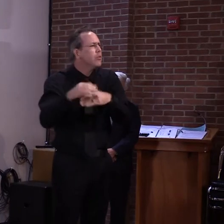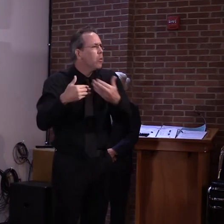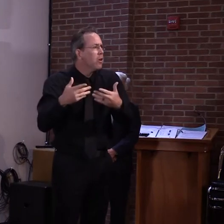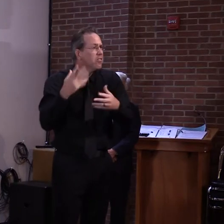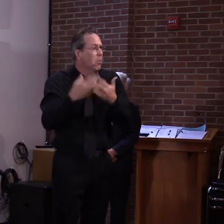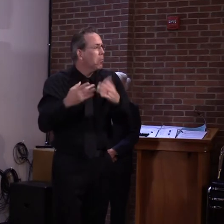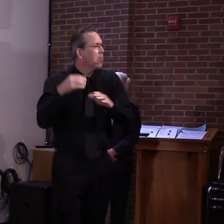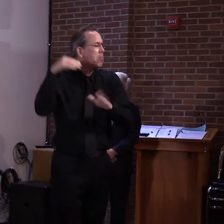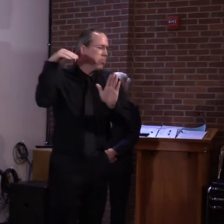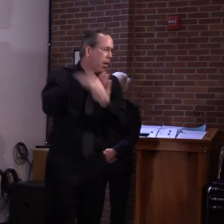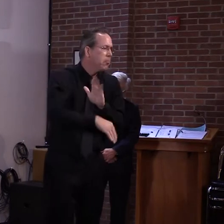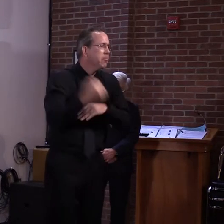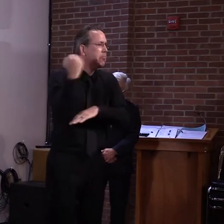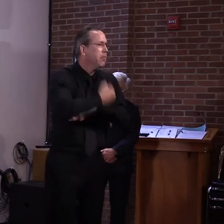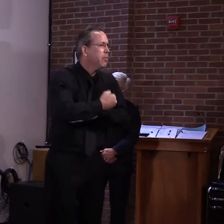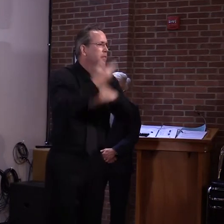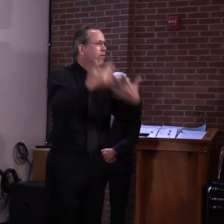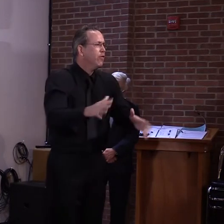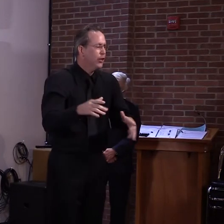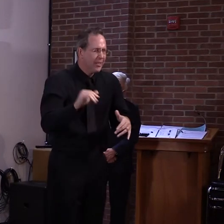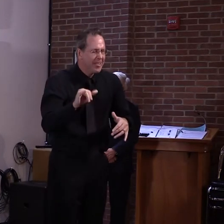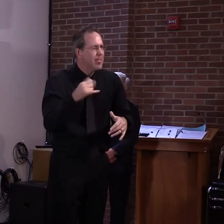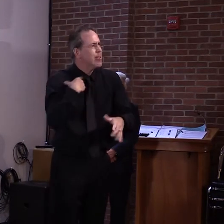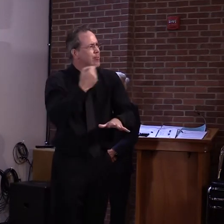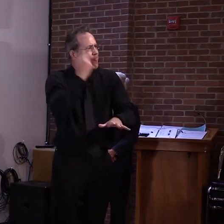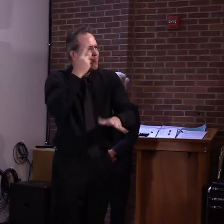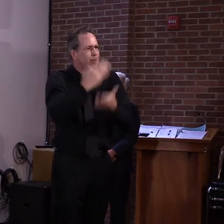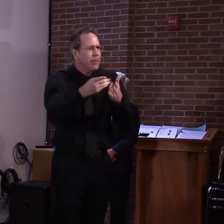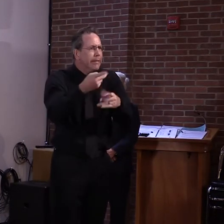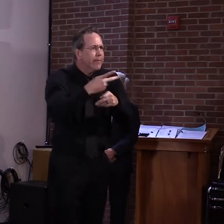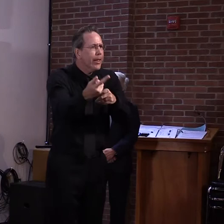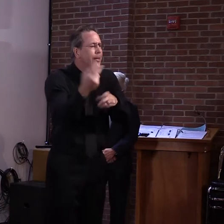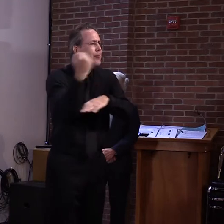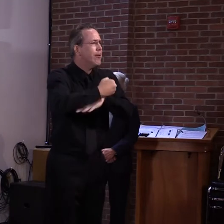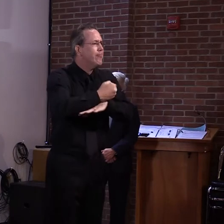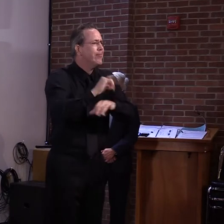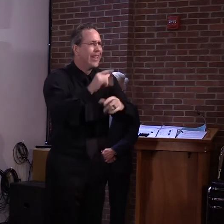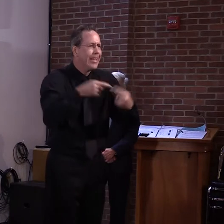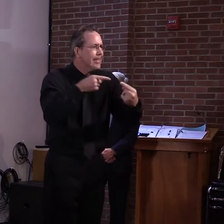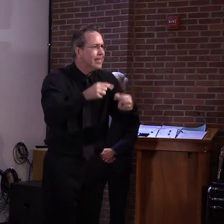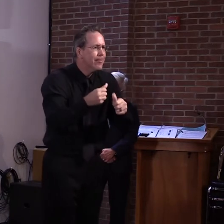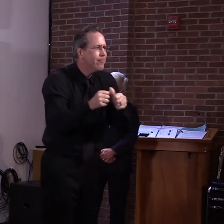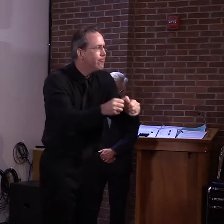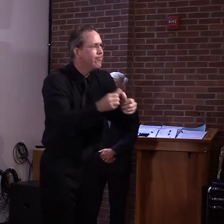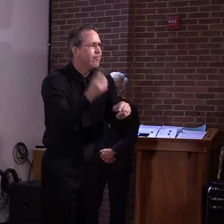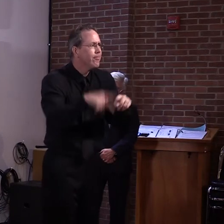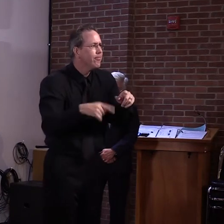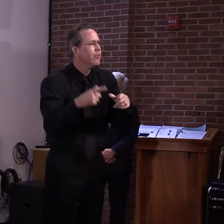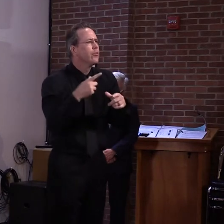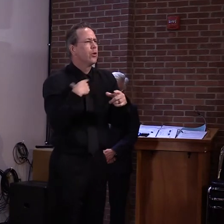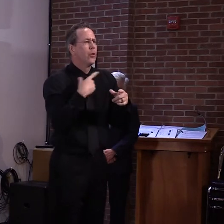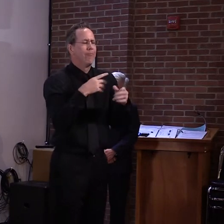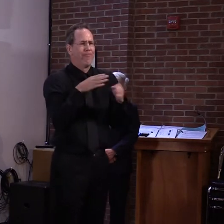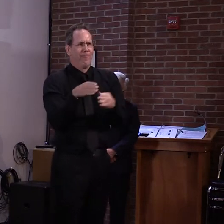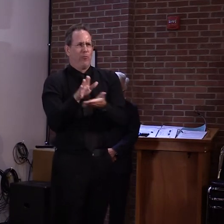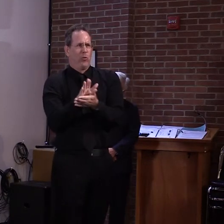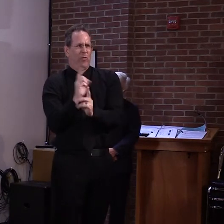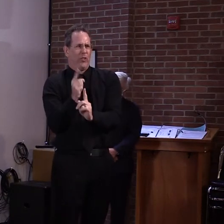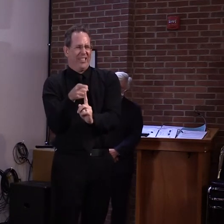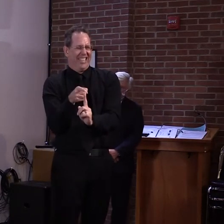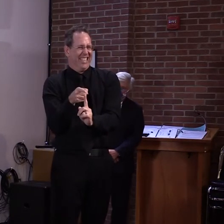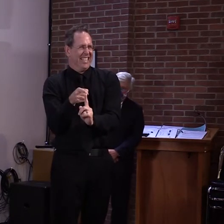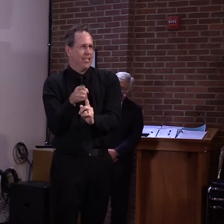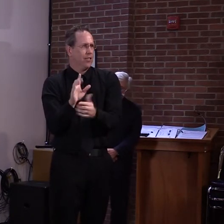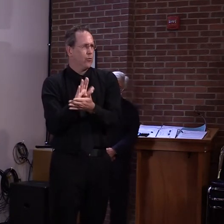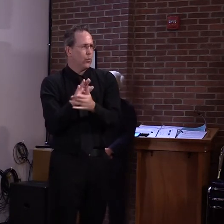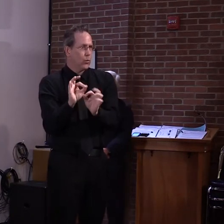them some relief, and we have some plans to do so. But again, priority is school reopenings at this point. But in a couple weeks, if we're